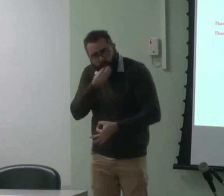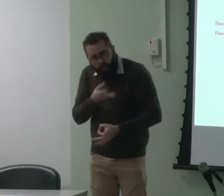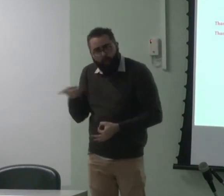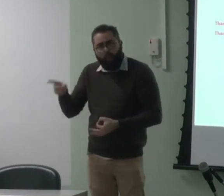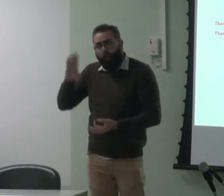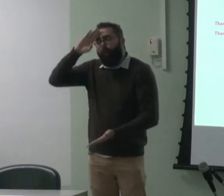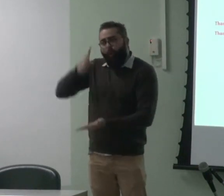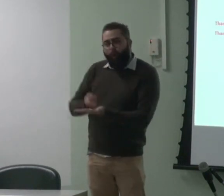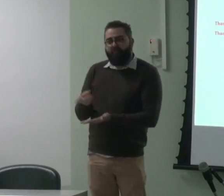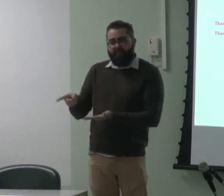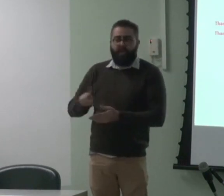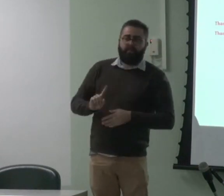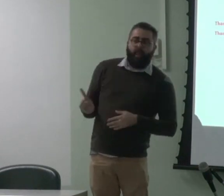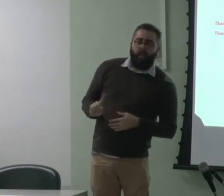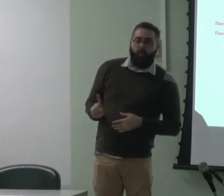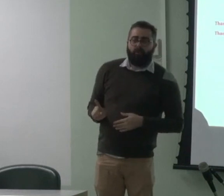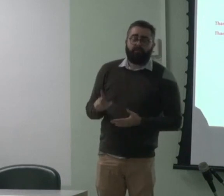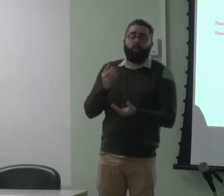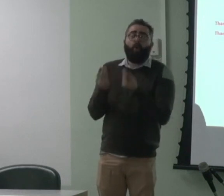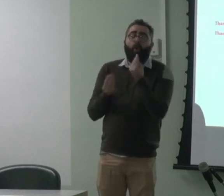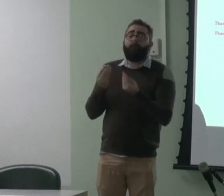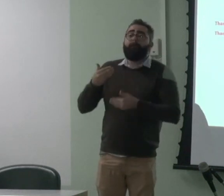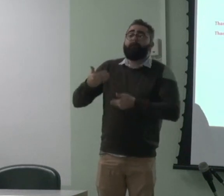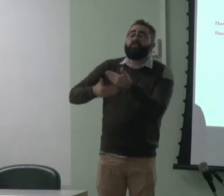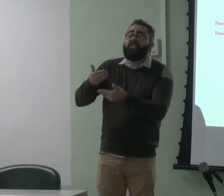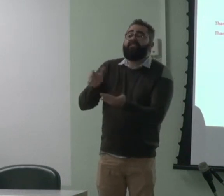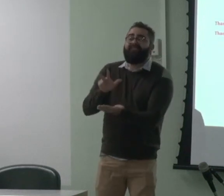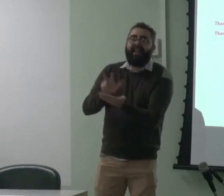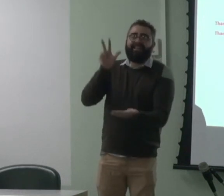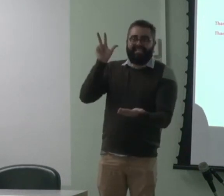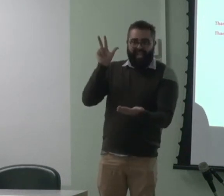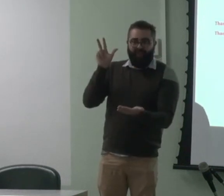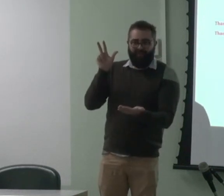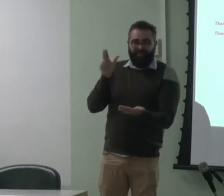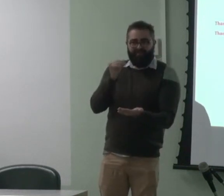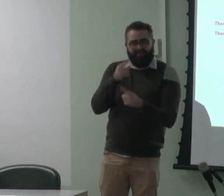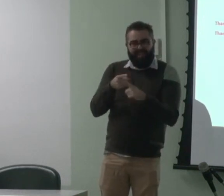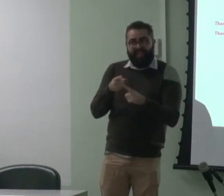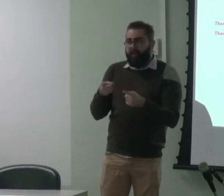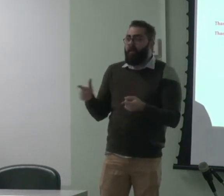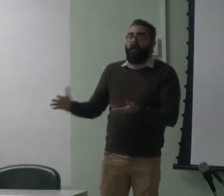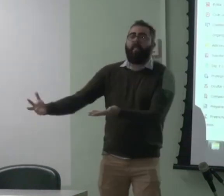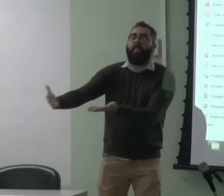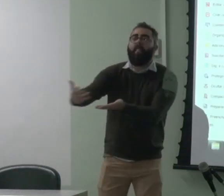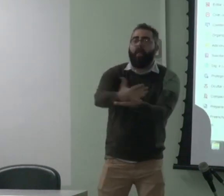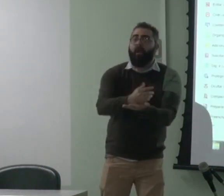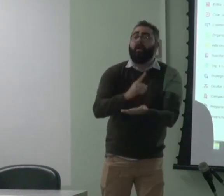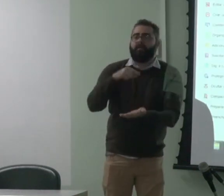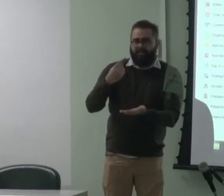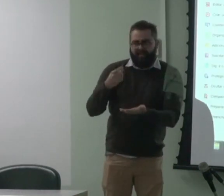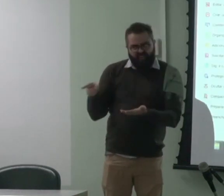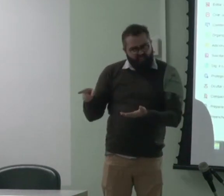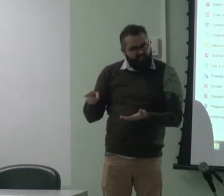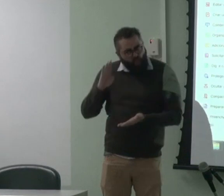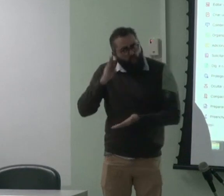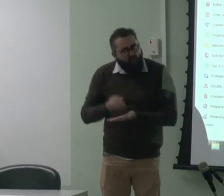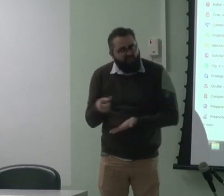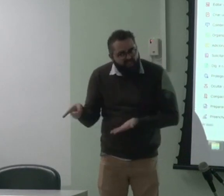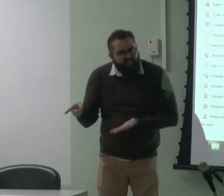universal dependencies. And also there is a framework called UDAPI.